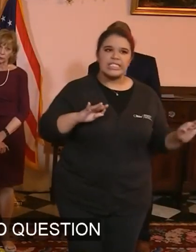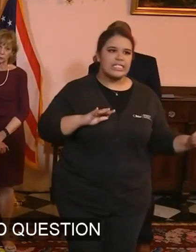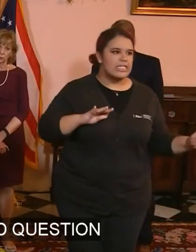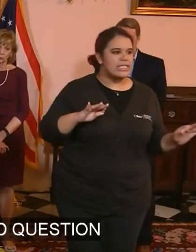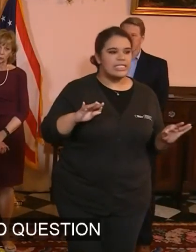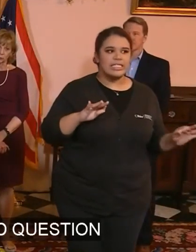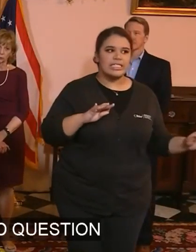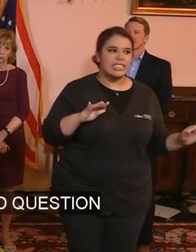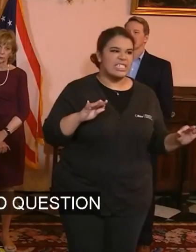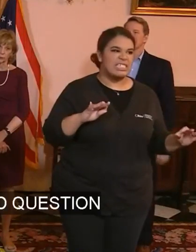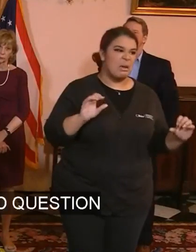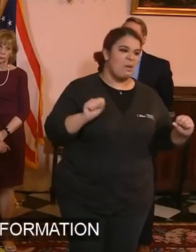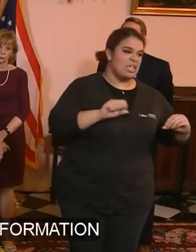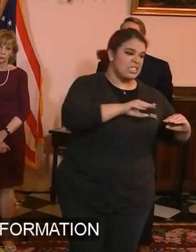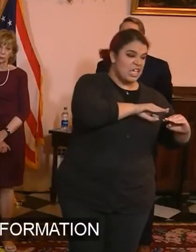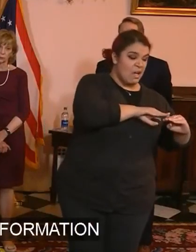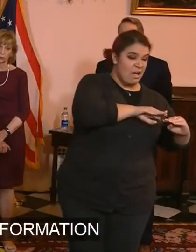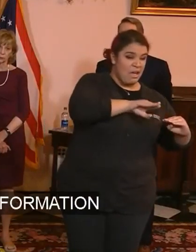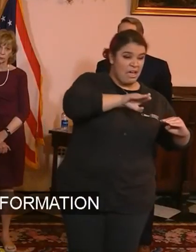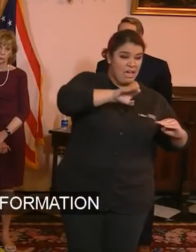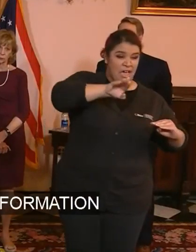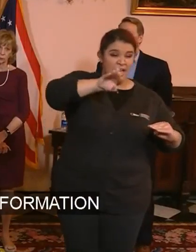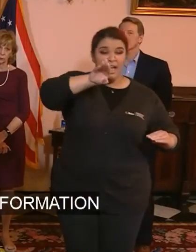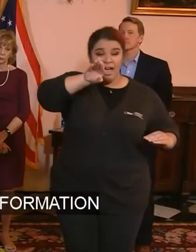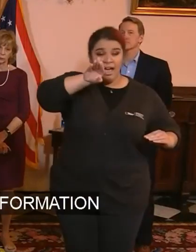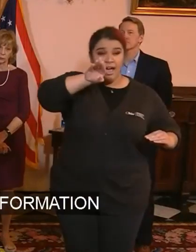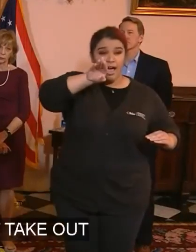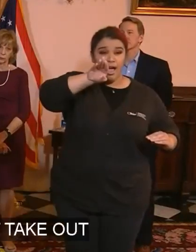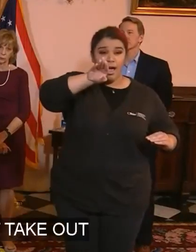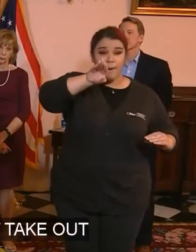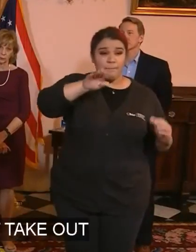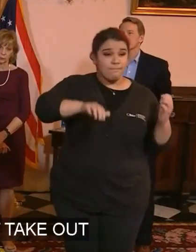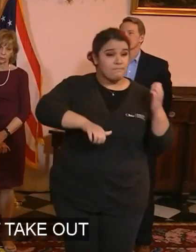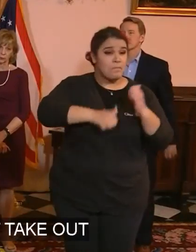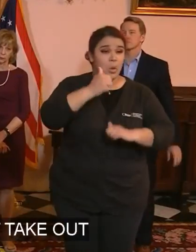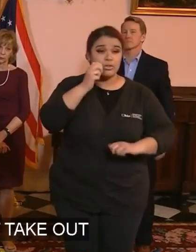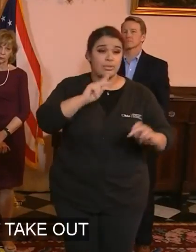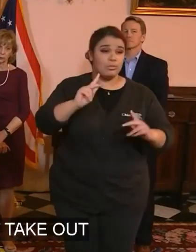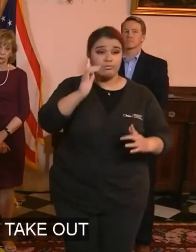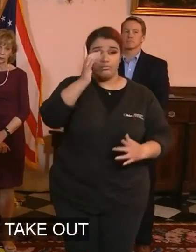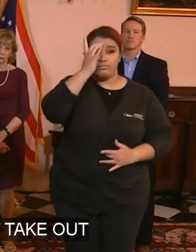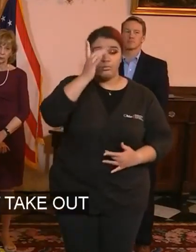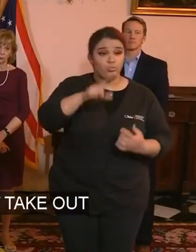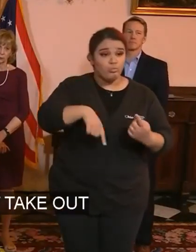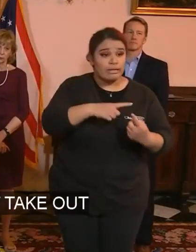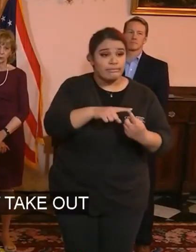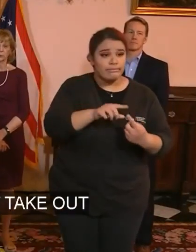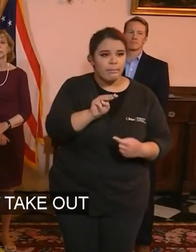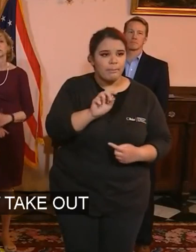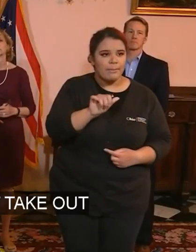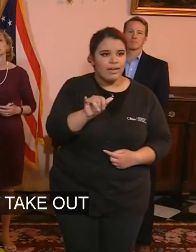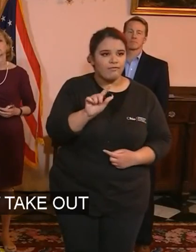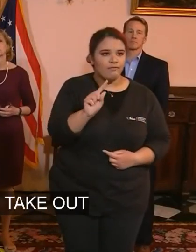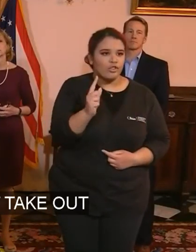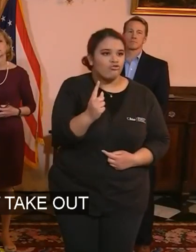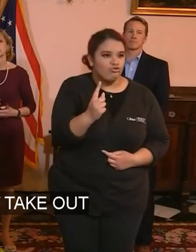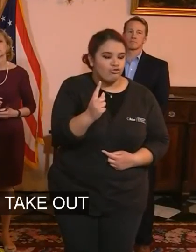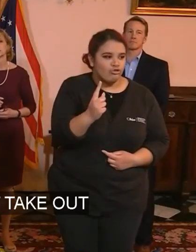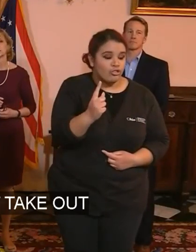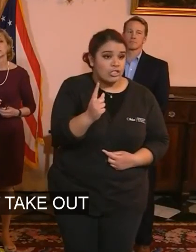does not peak out until maybe around May 1st. Now, we don't know that, but that's a